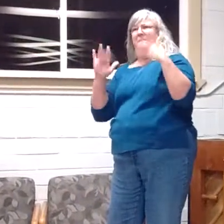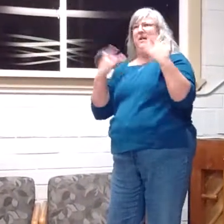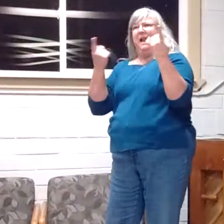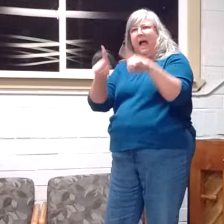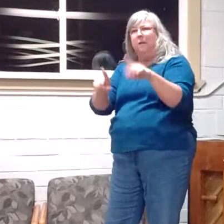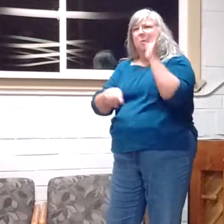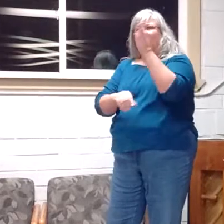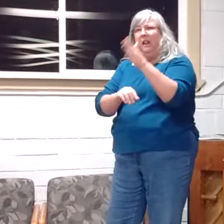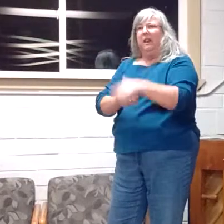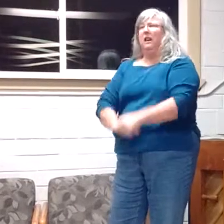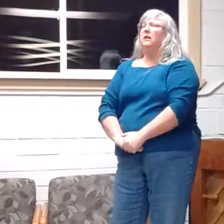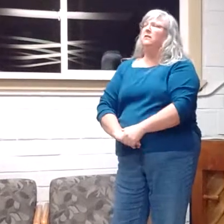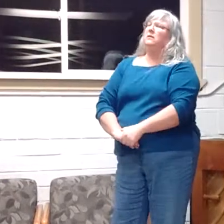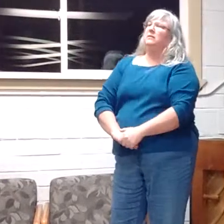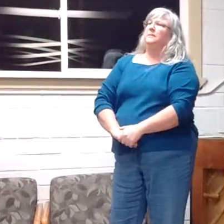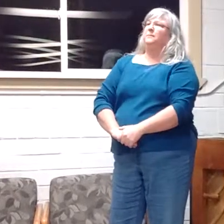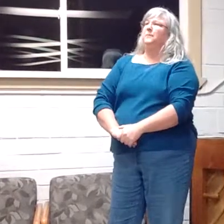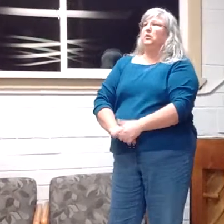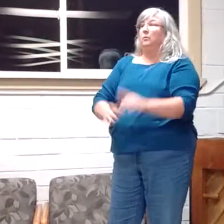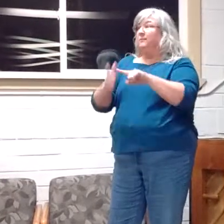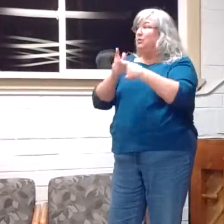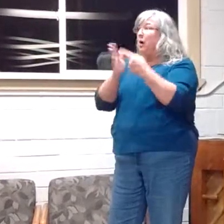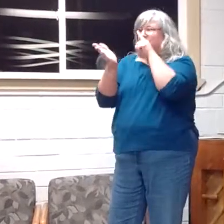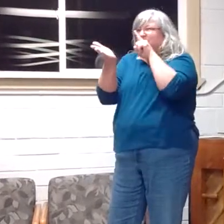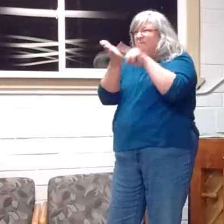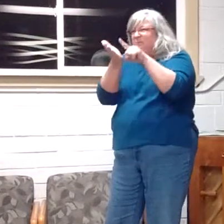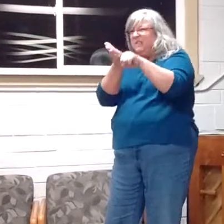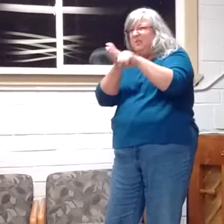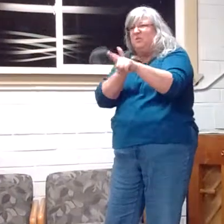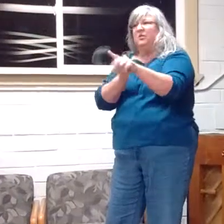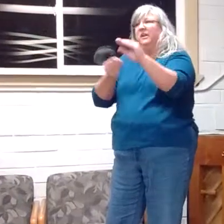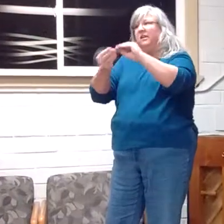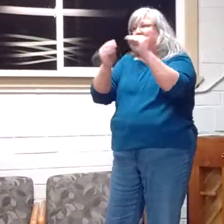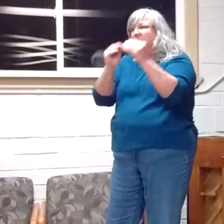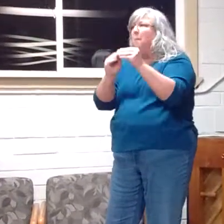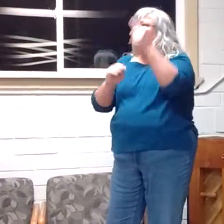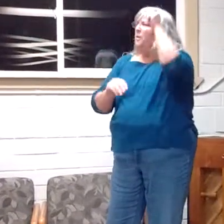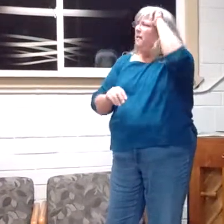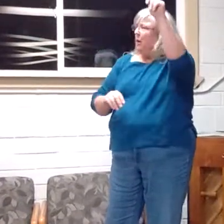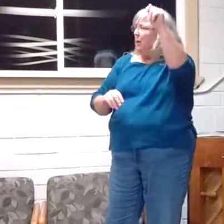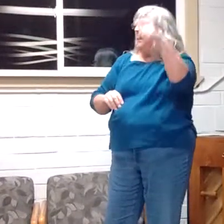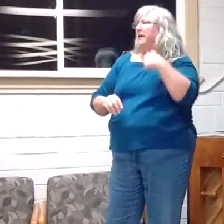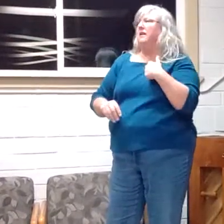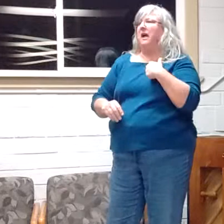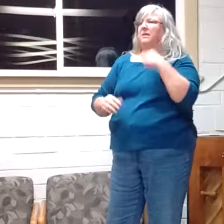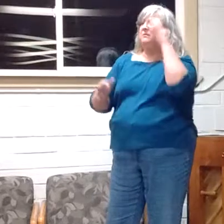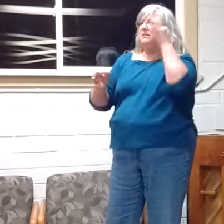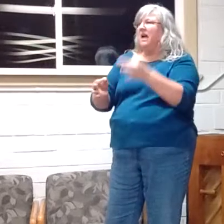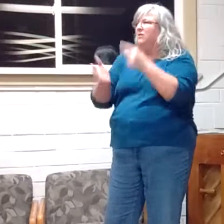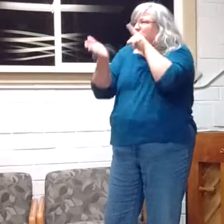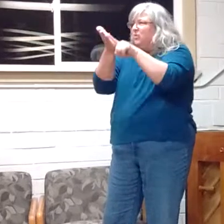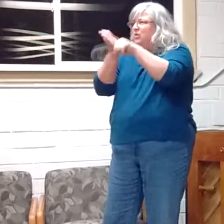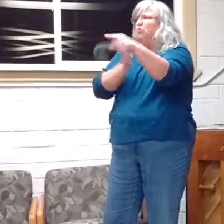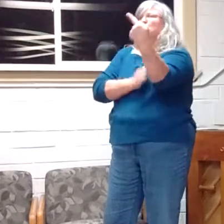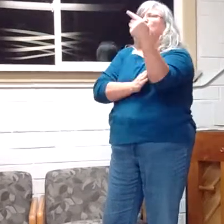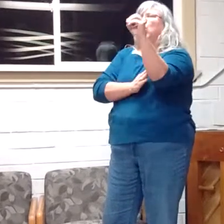I didn't know, and so I started researching. I got on Google. Google is my best friend.